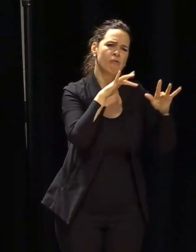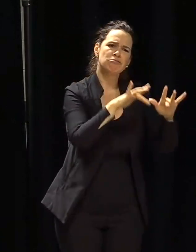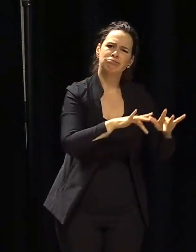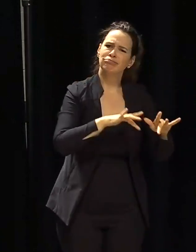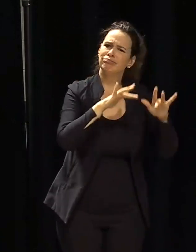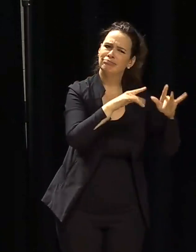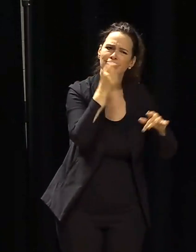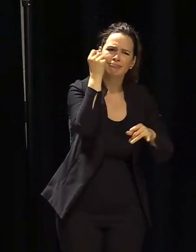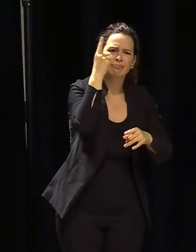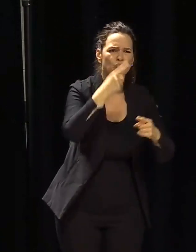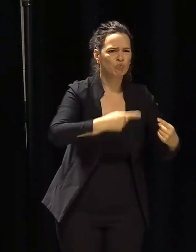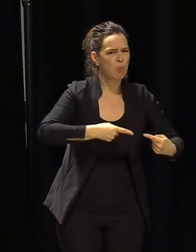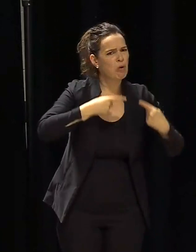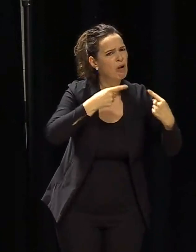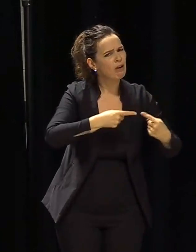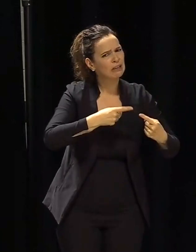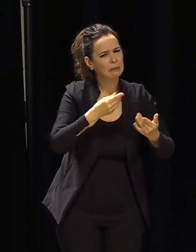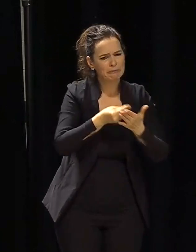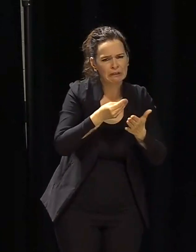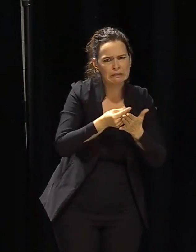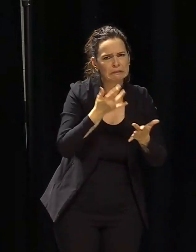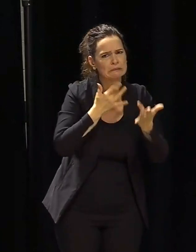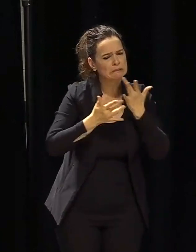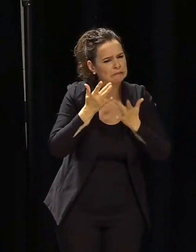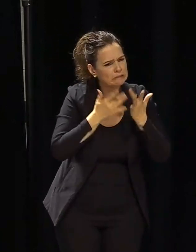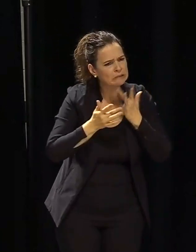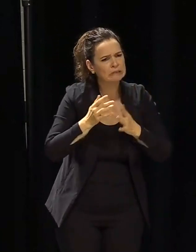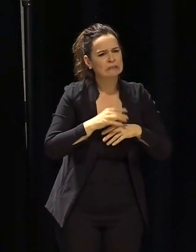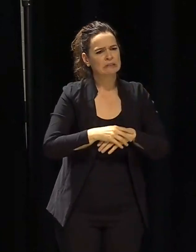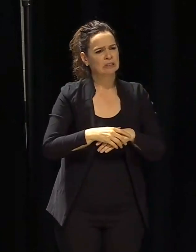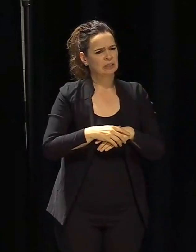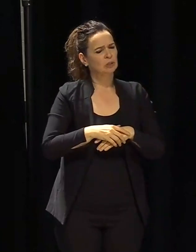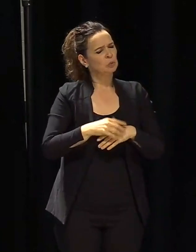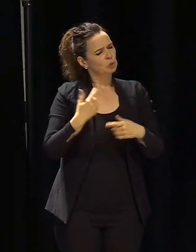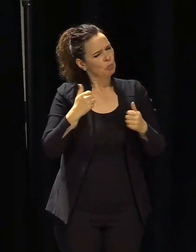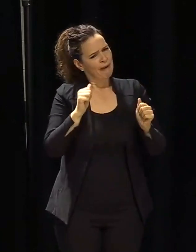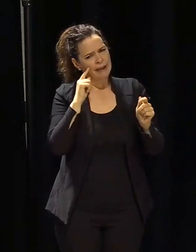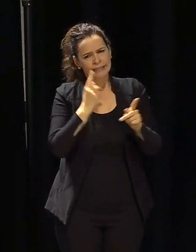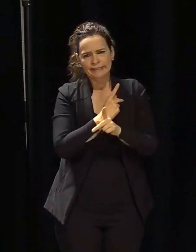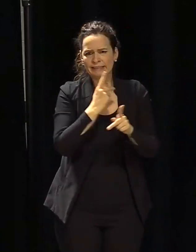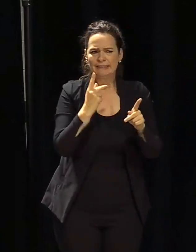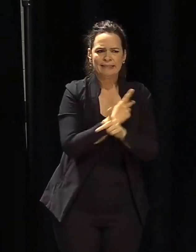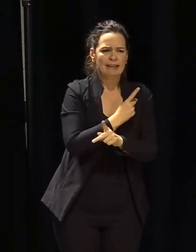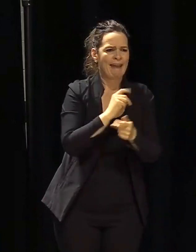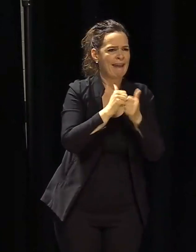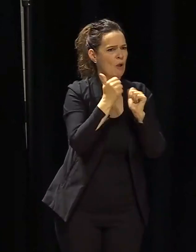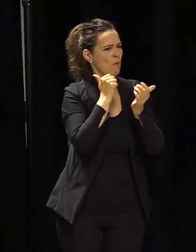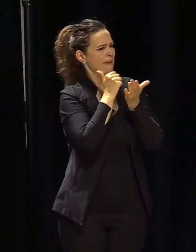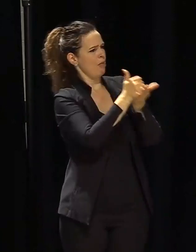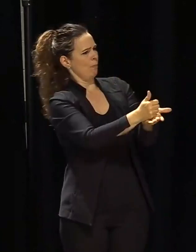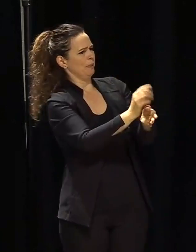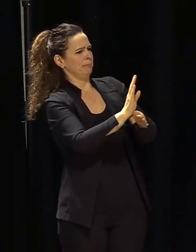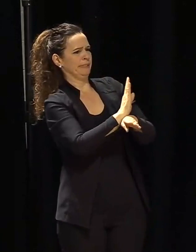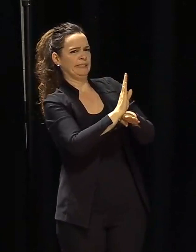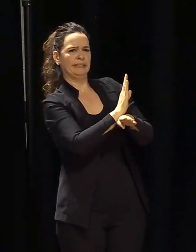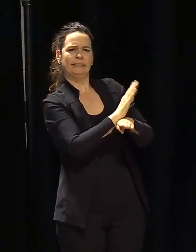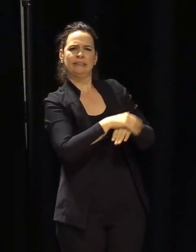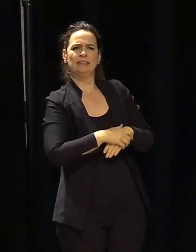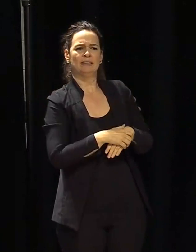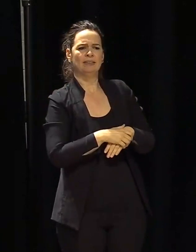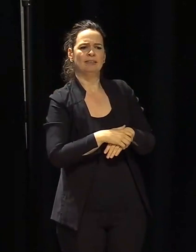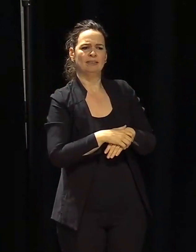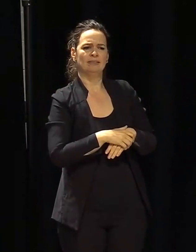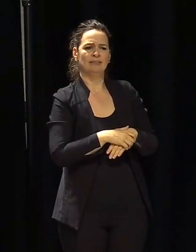of these other businesses. Look, it's difficult with restaurants. We think some of the orange